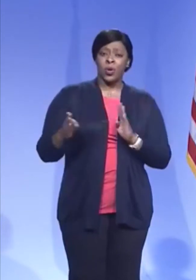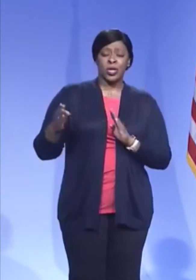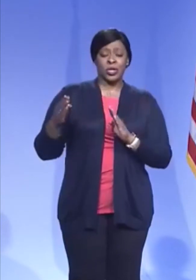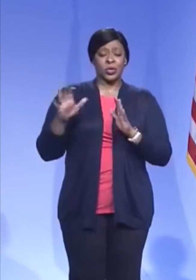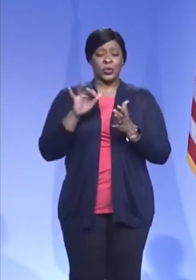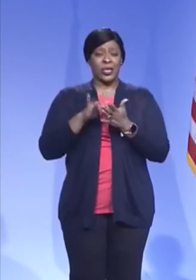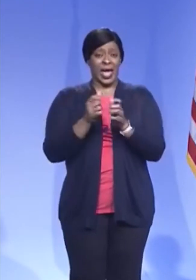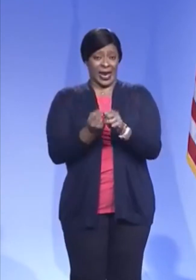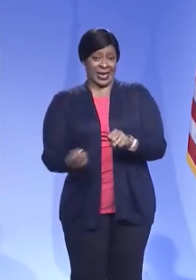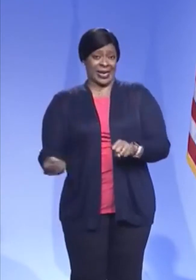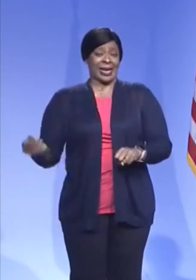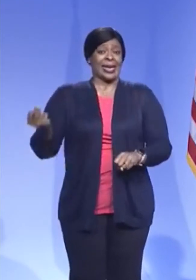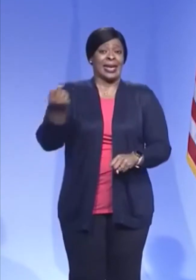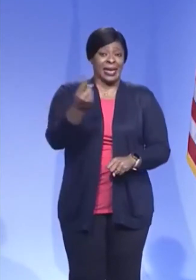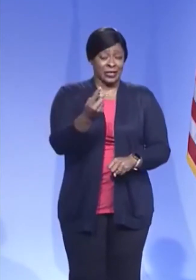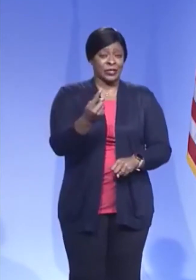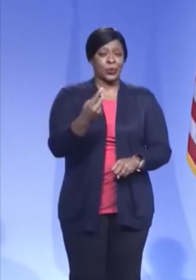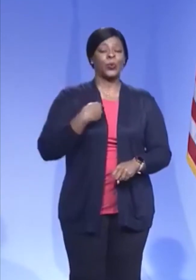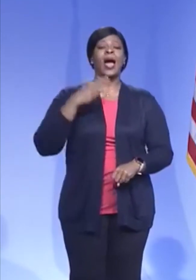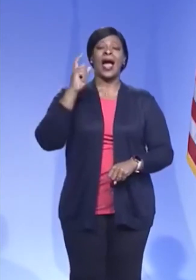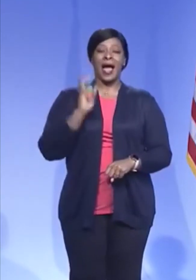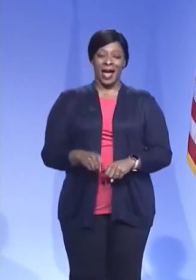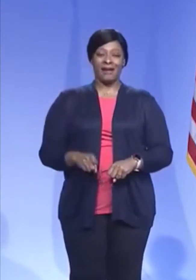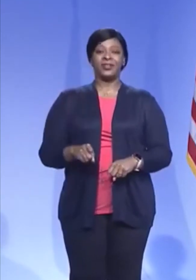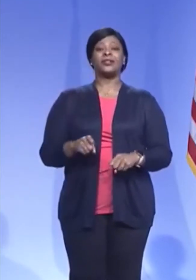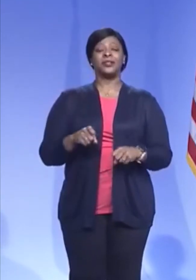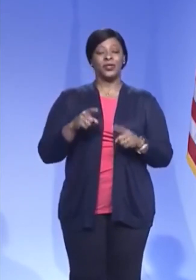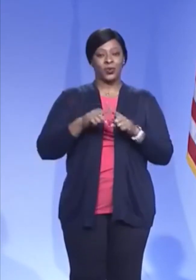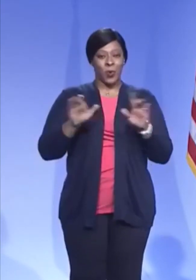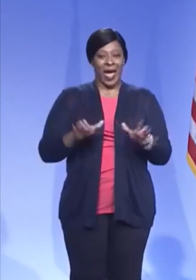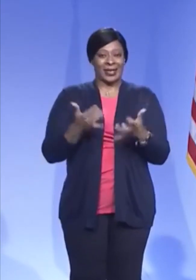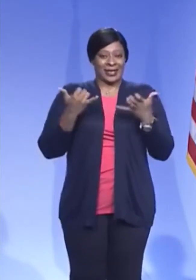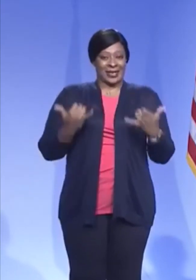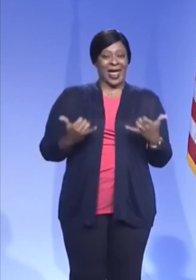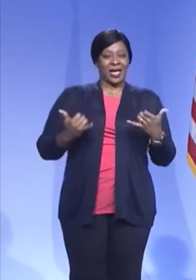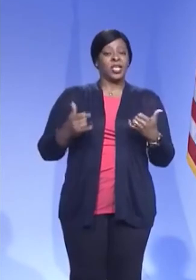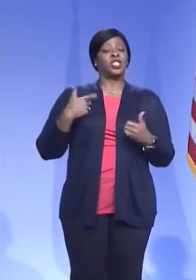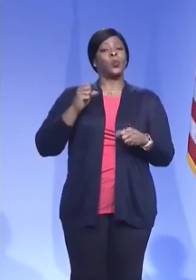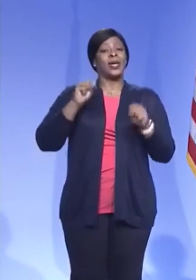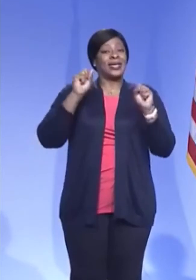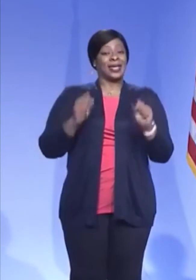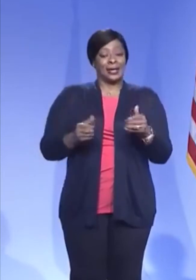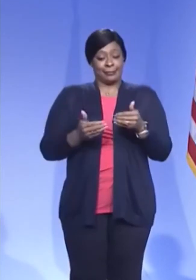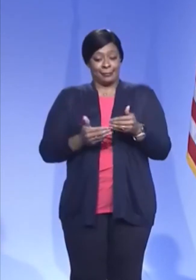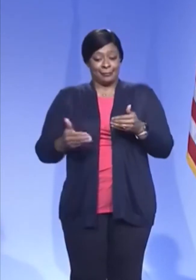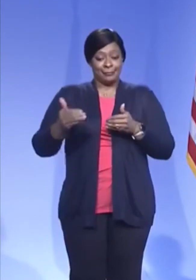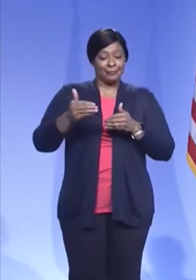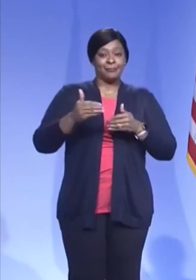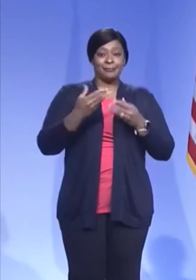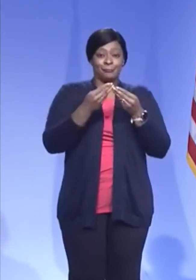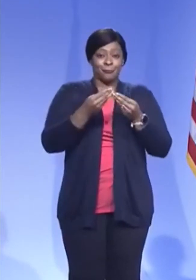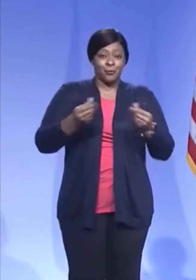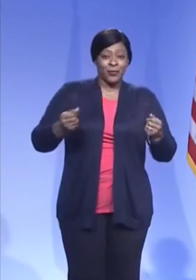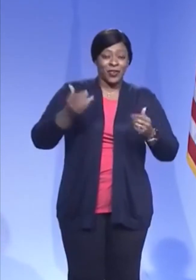that next year, we have to act now so that we can get ahead of this thing and stamp out